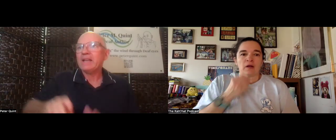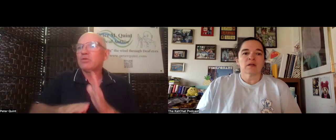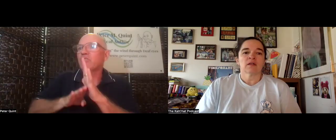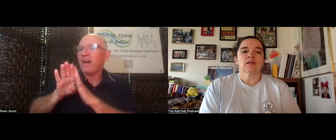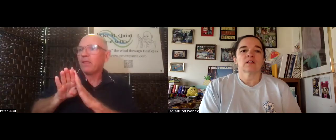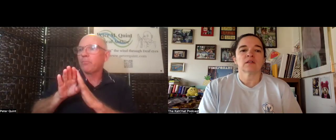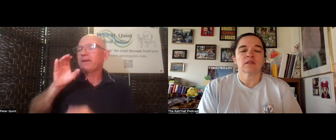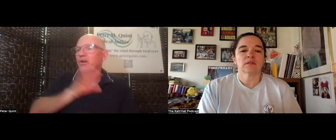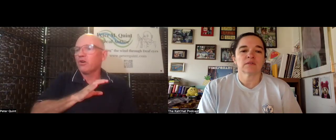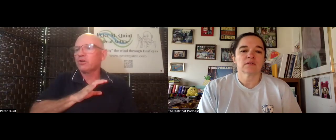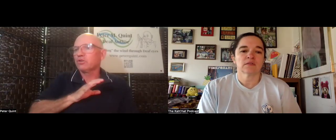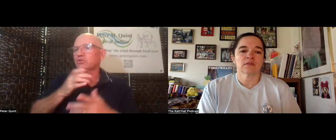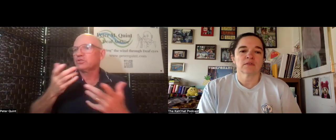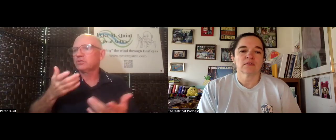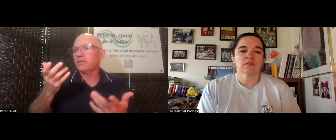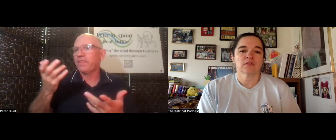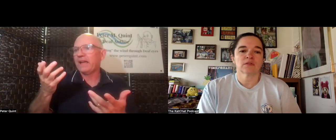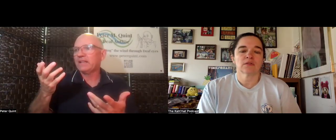I had to develop characters that